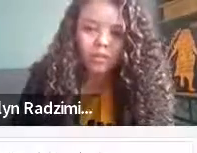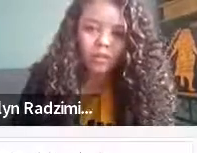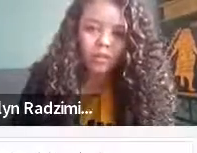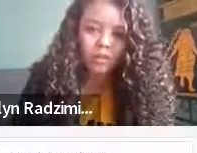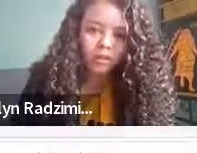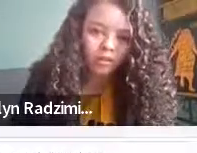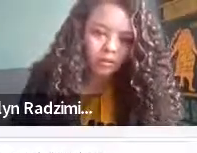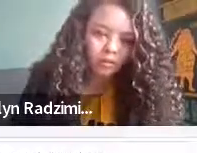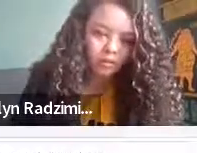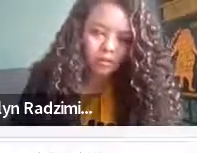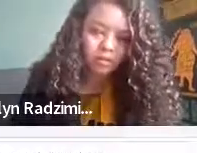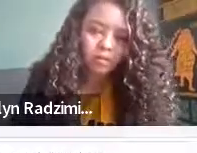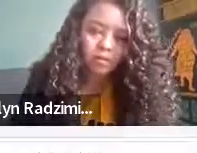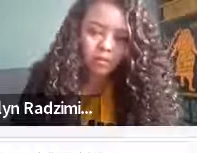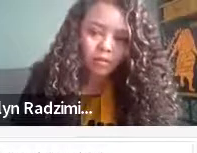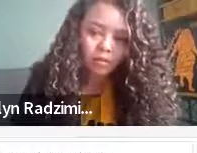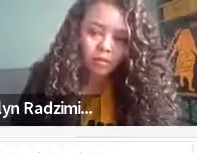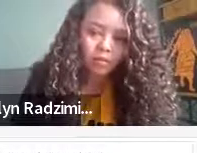warming